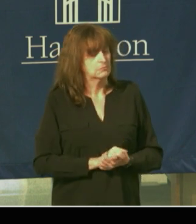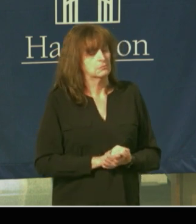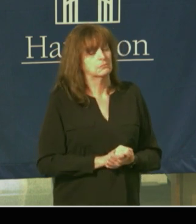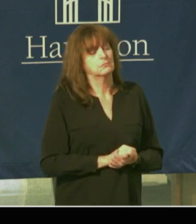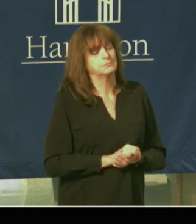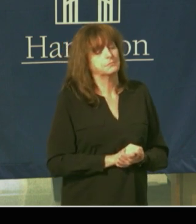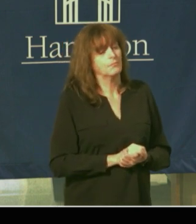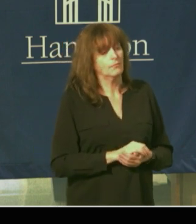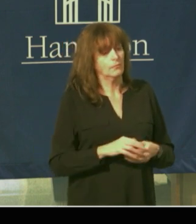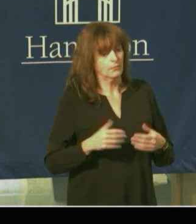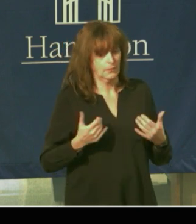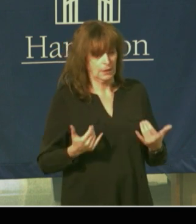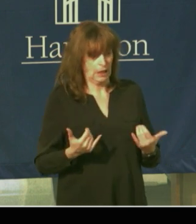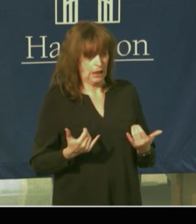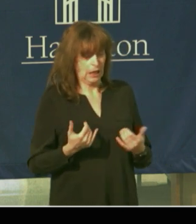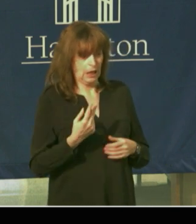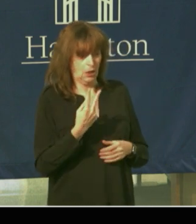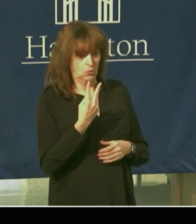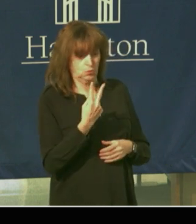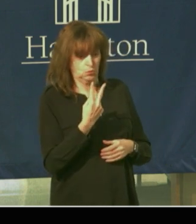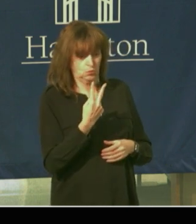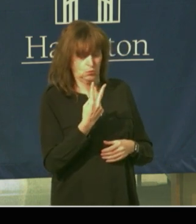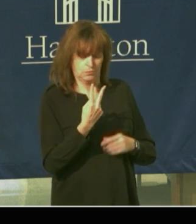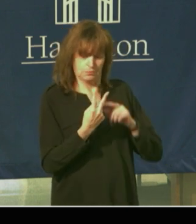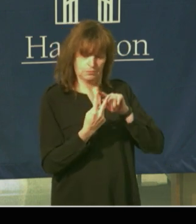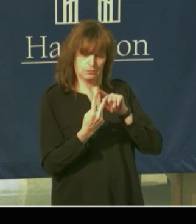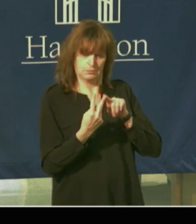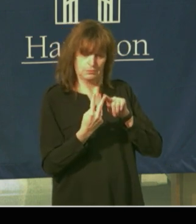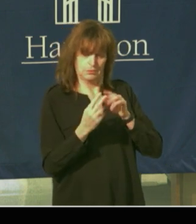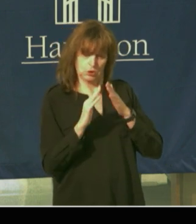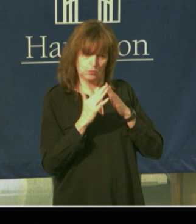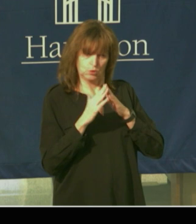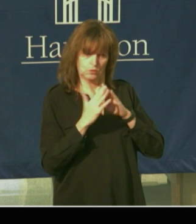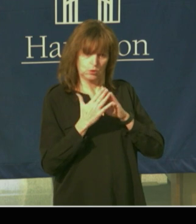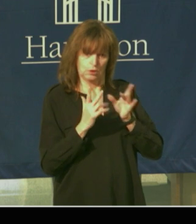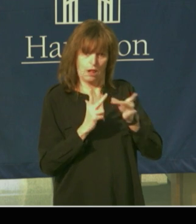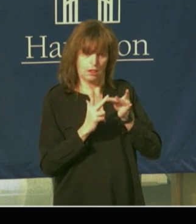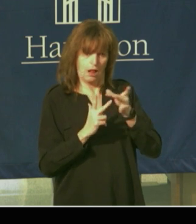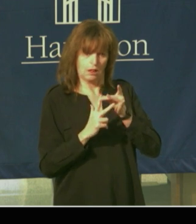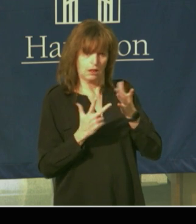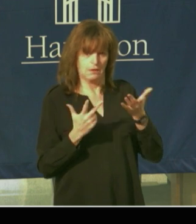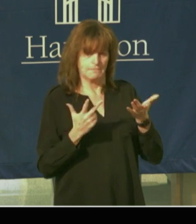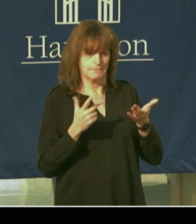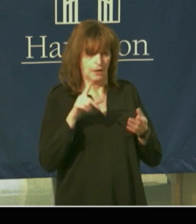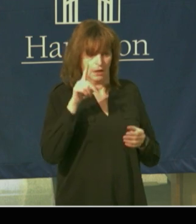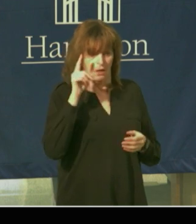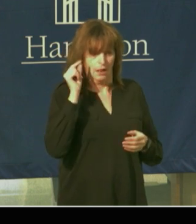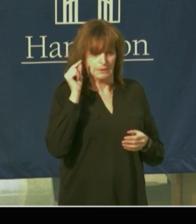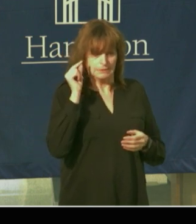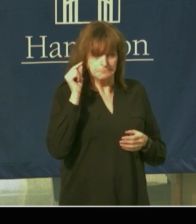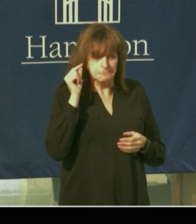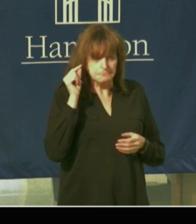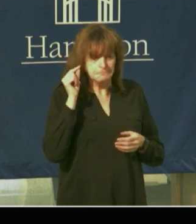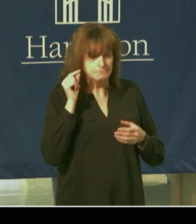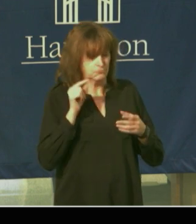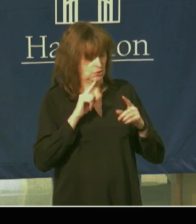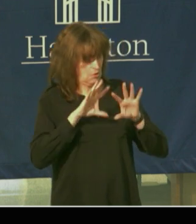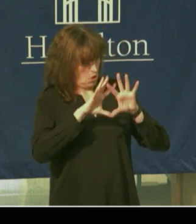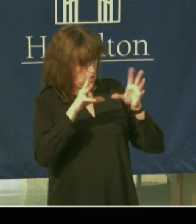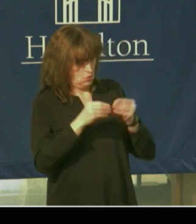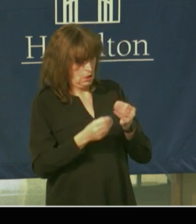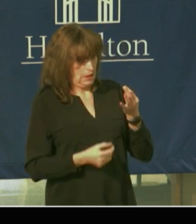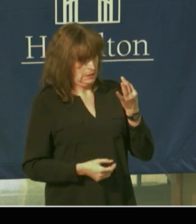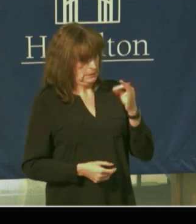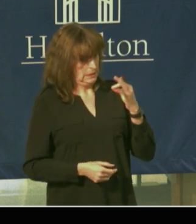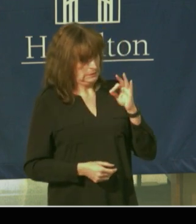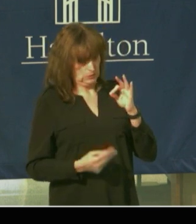alluded to, we think we have at least two out of the 19 cases that we haven't been able to figure out. They